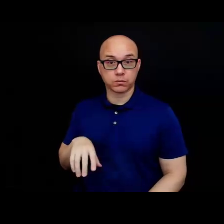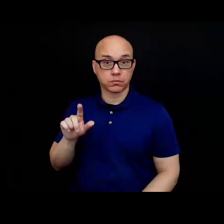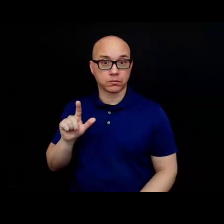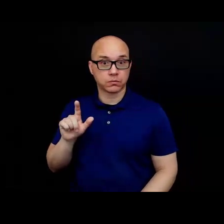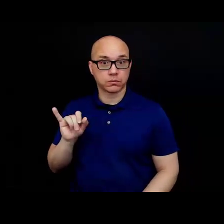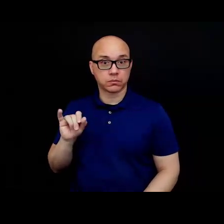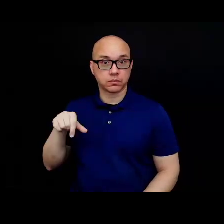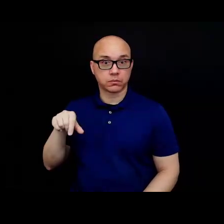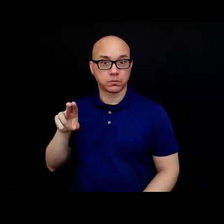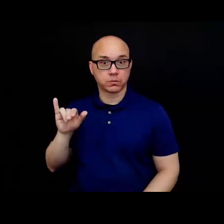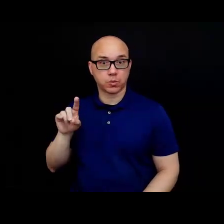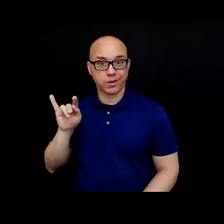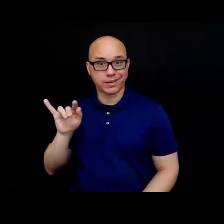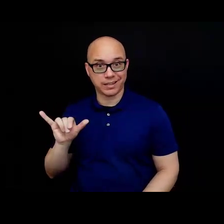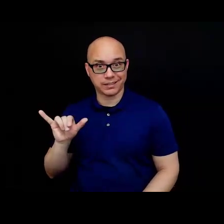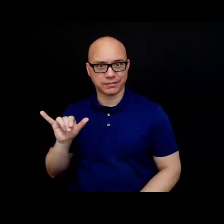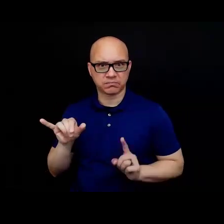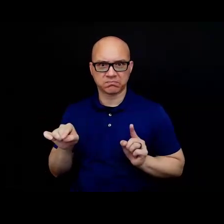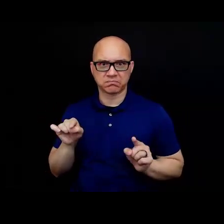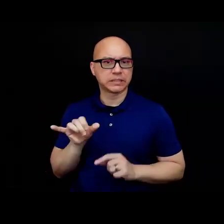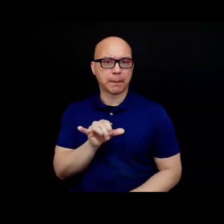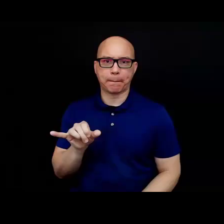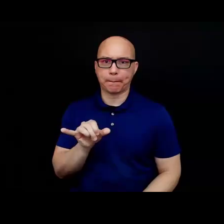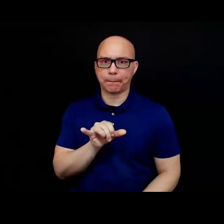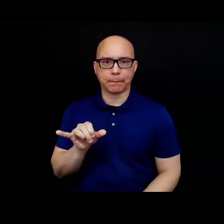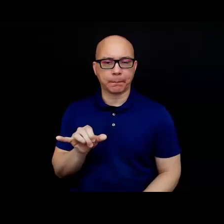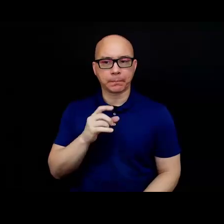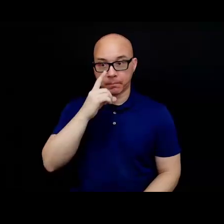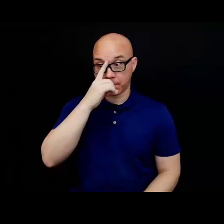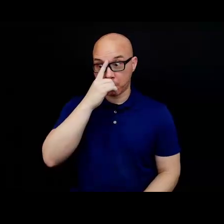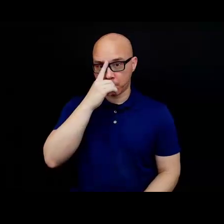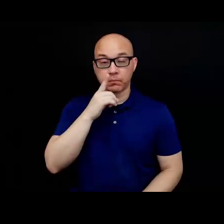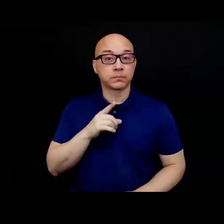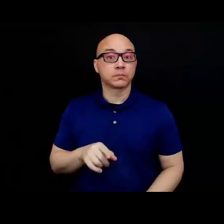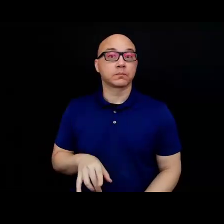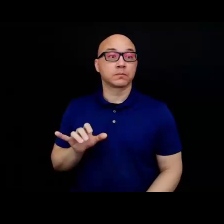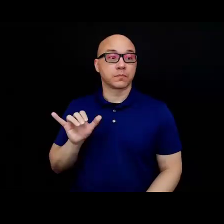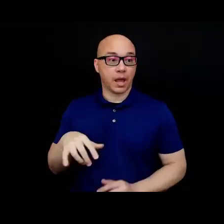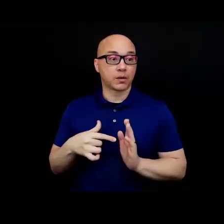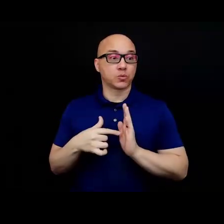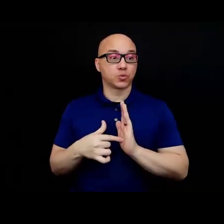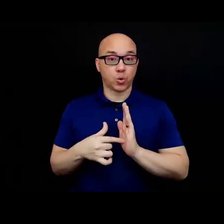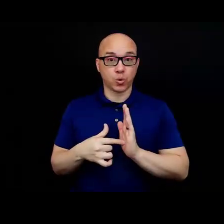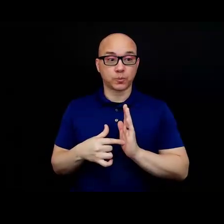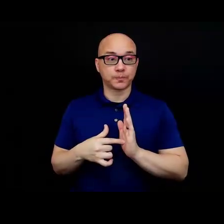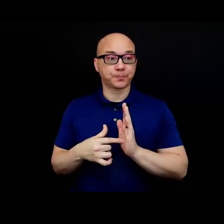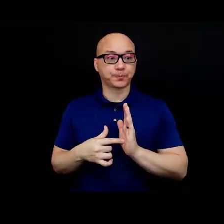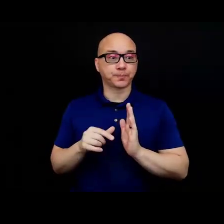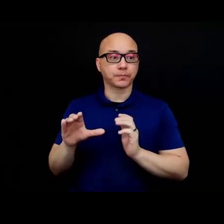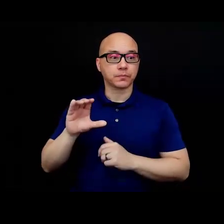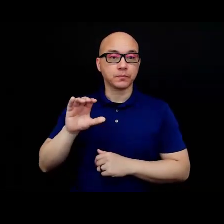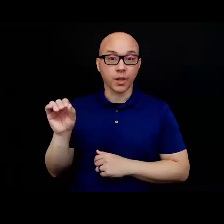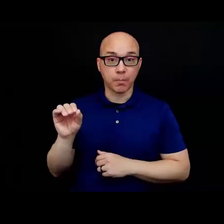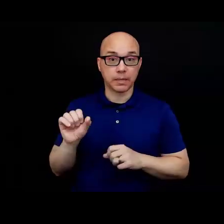looking for. They always want to understand your liquidity. It measures your company's capacity